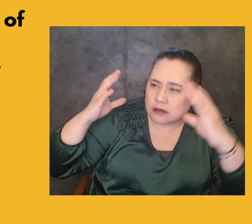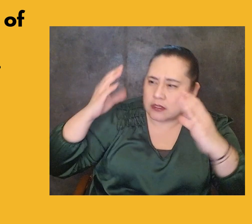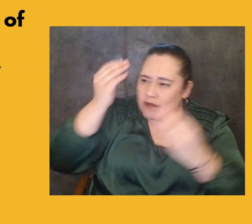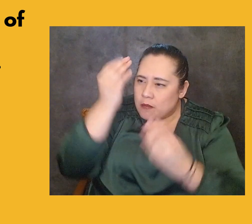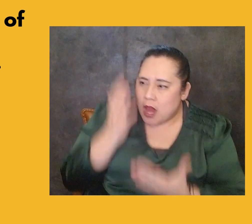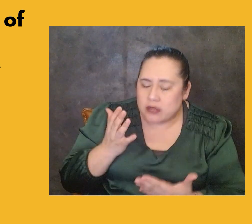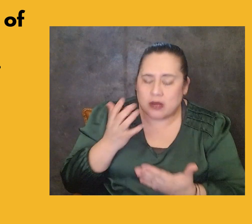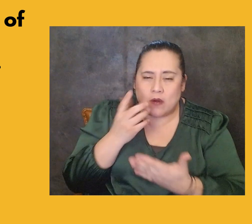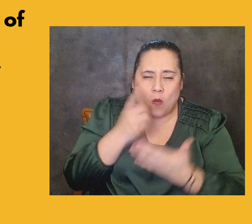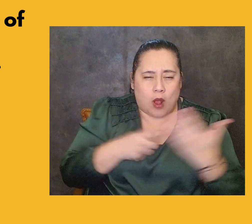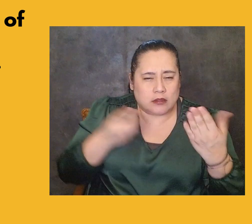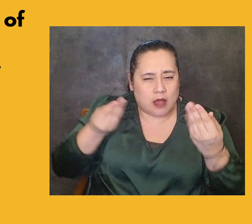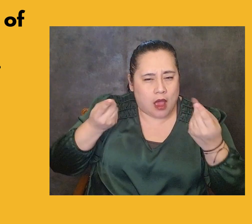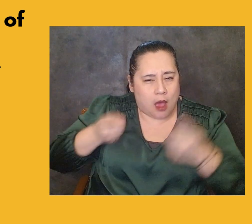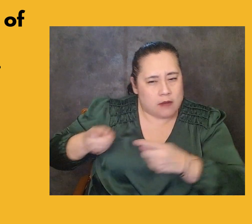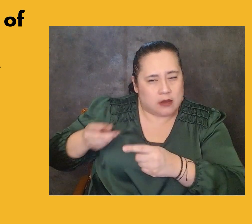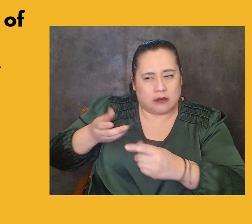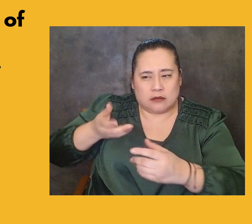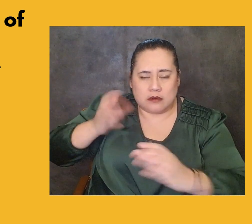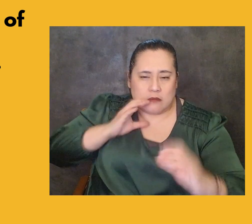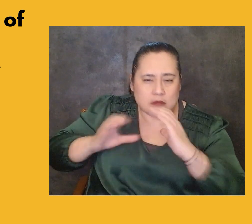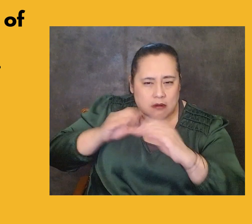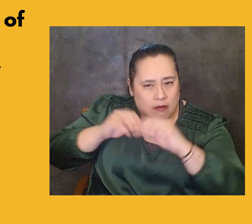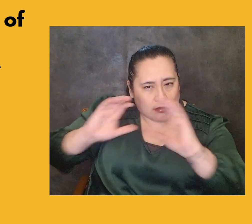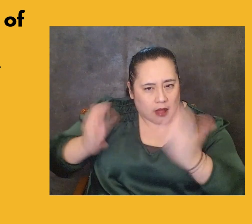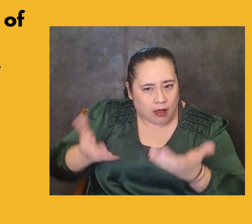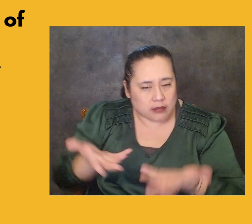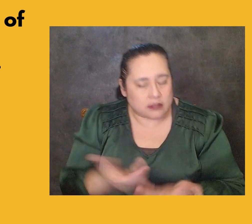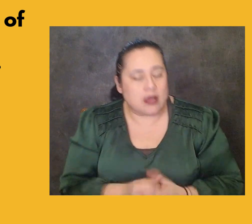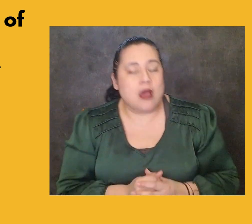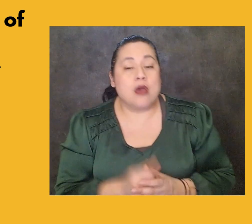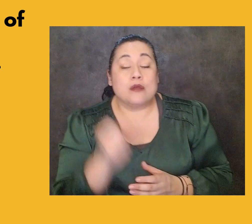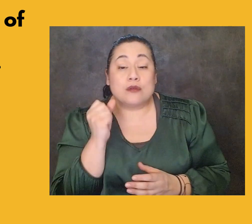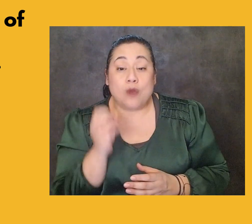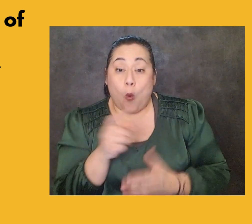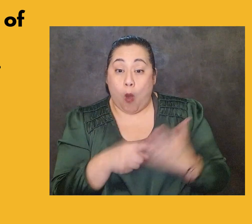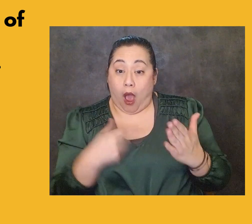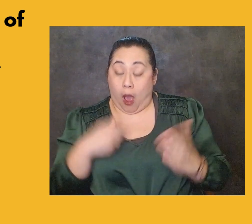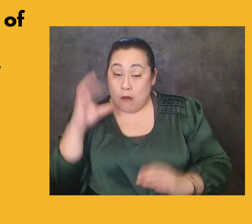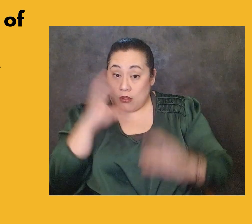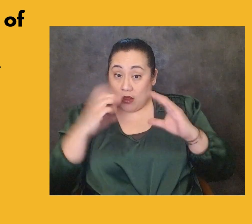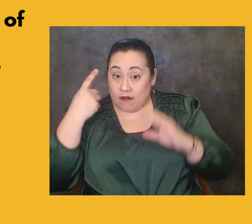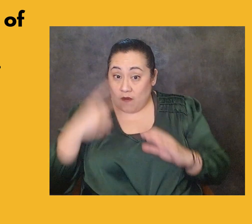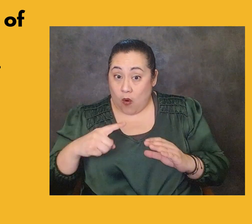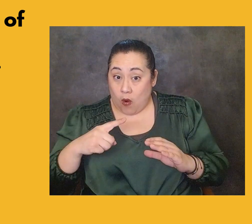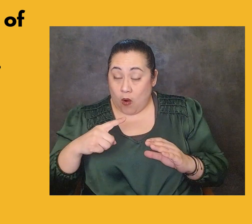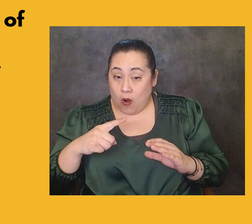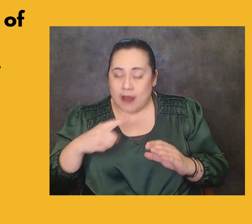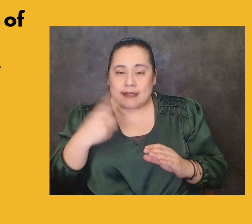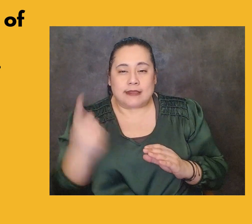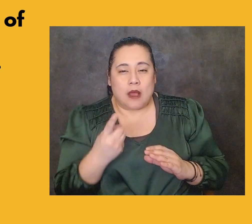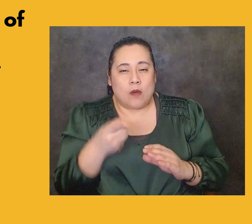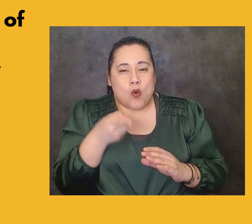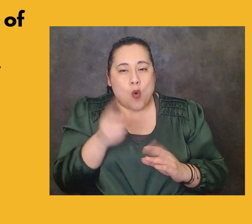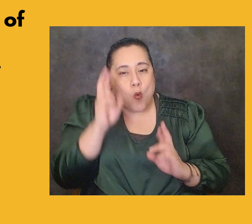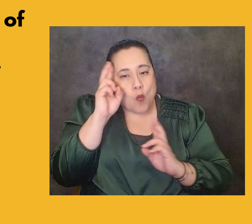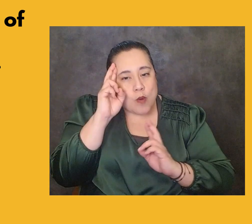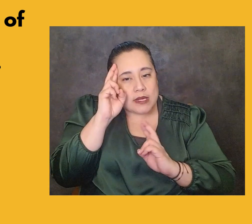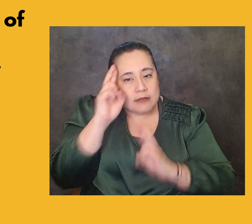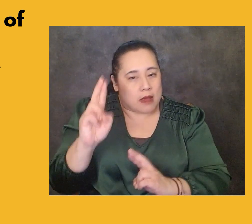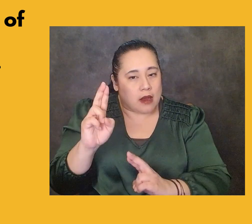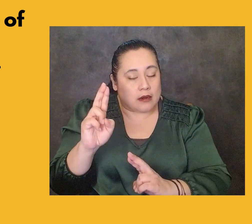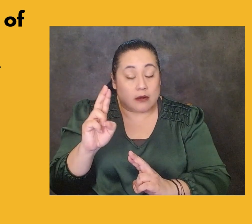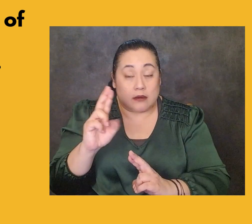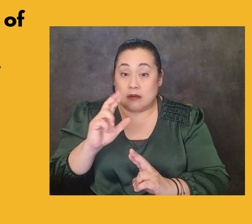schema, for what's happening in class, the communication styles. And so what I'm looking for is someone who